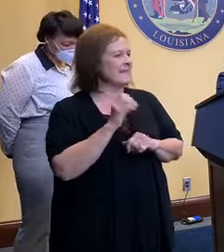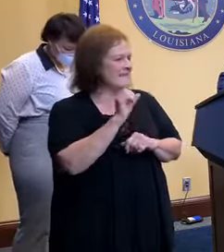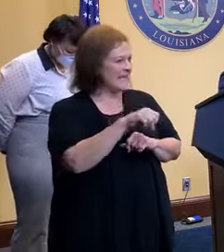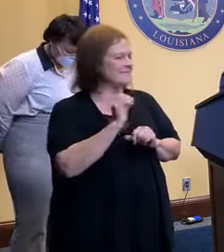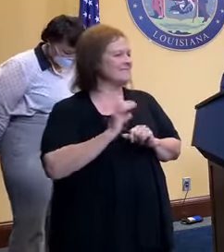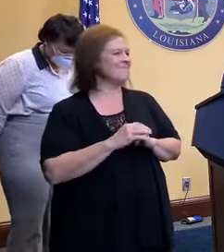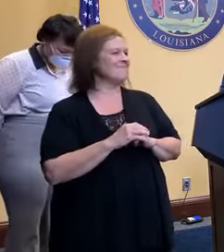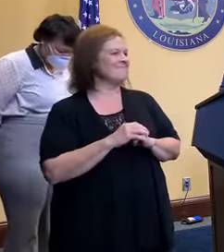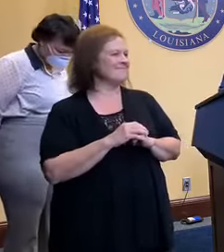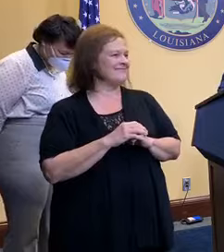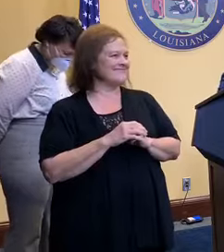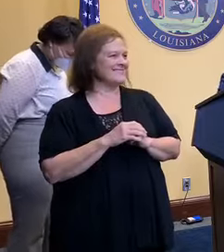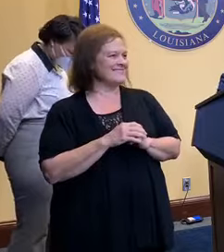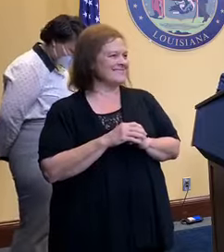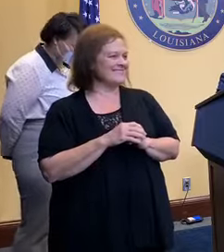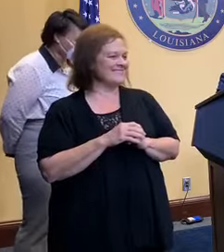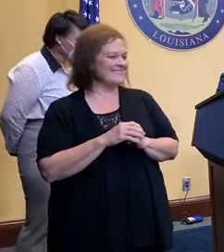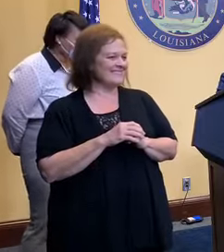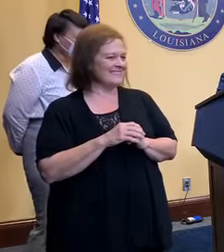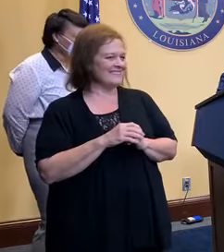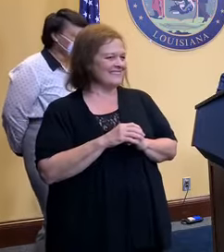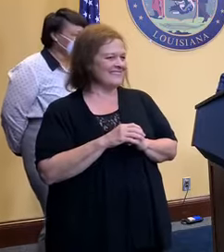Yes.